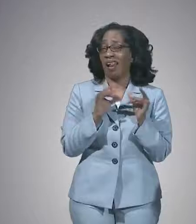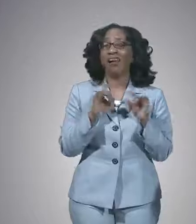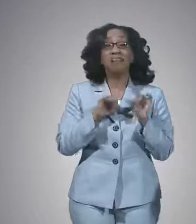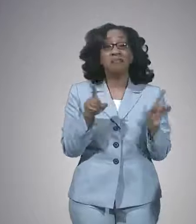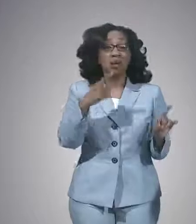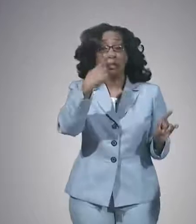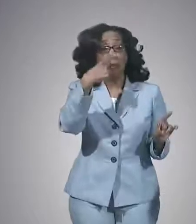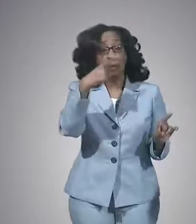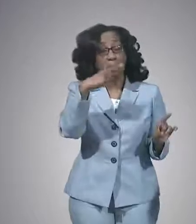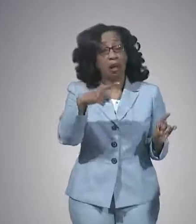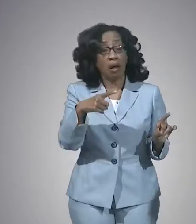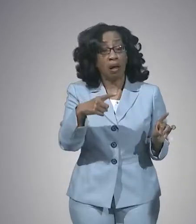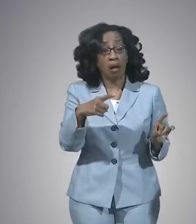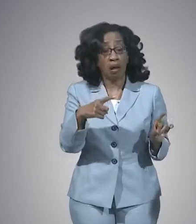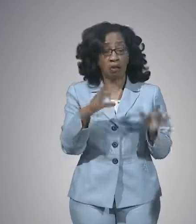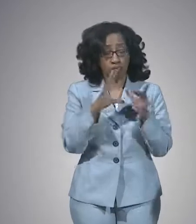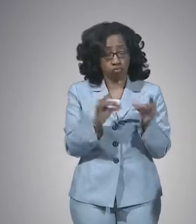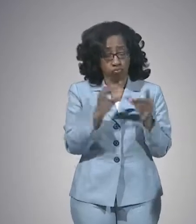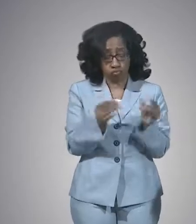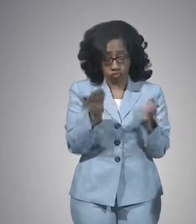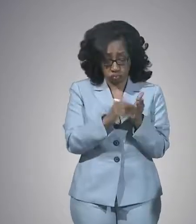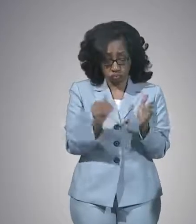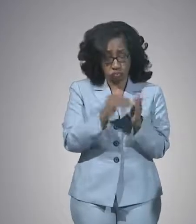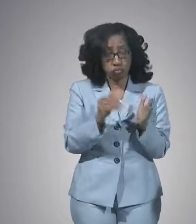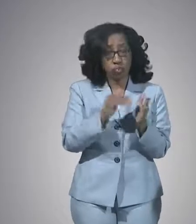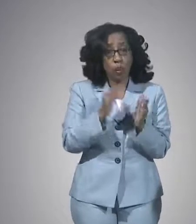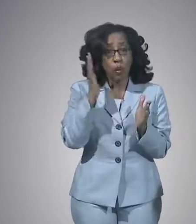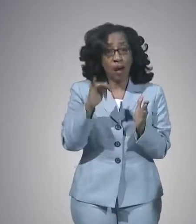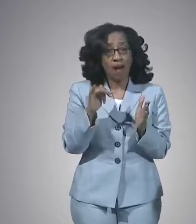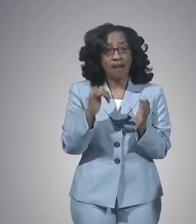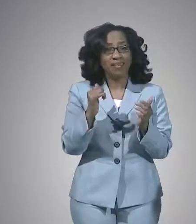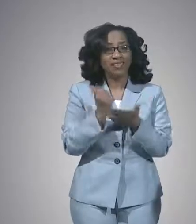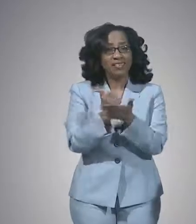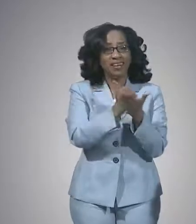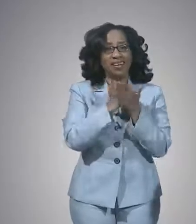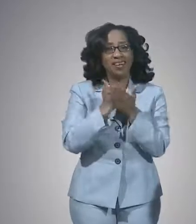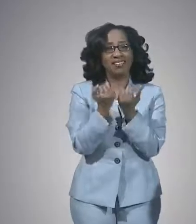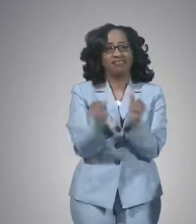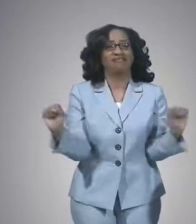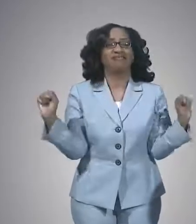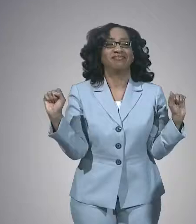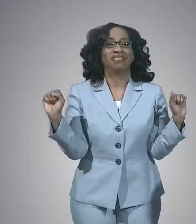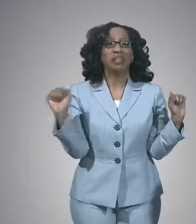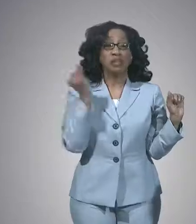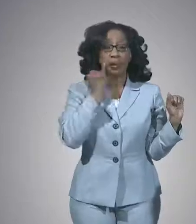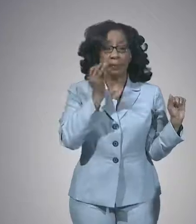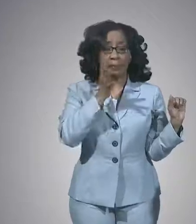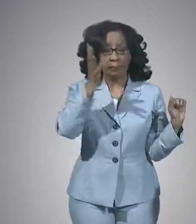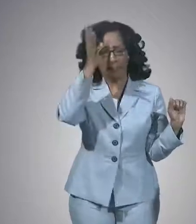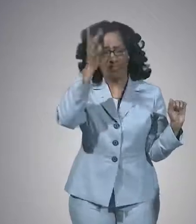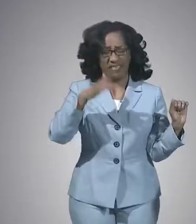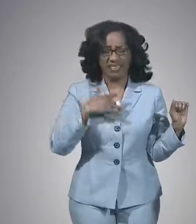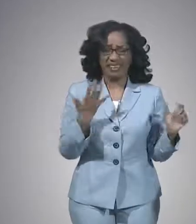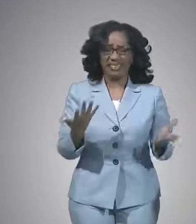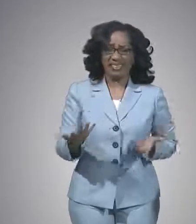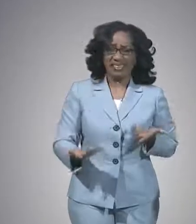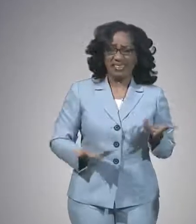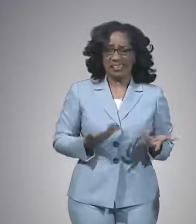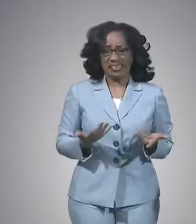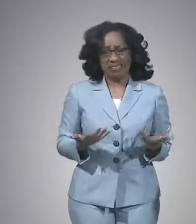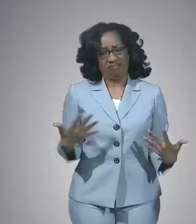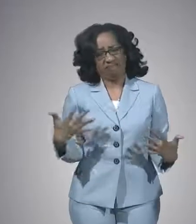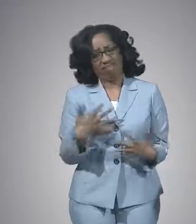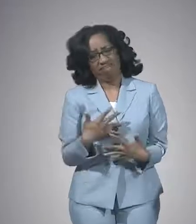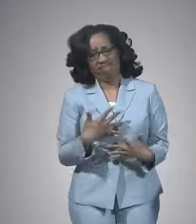it means we save lives, then I've done my job. So for parents who are worried about the vaccine, what I would tell